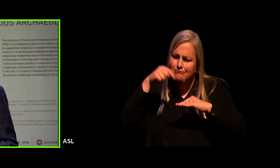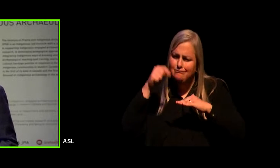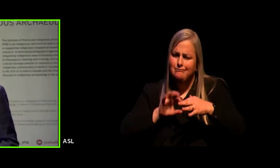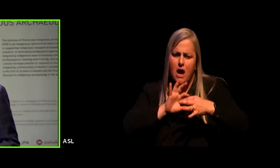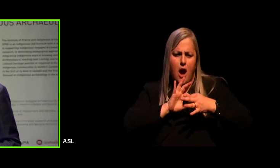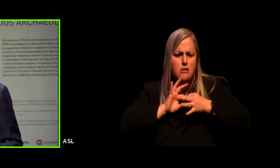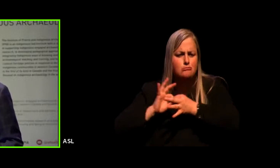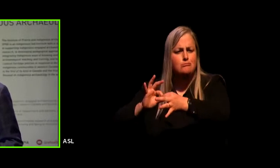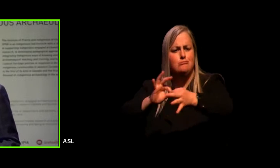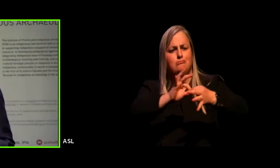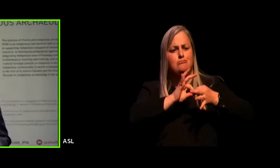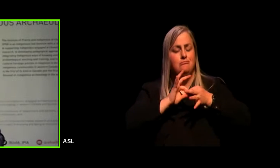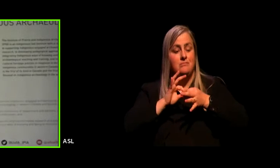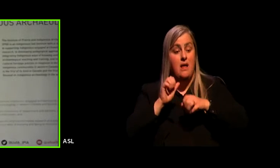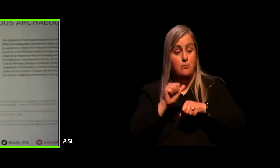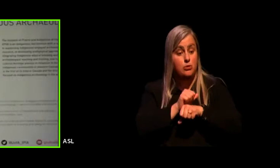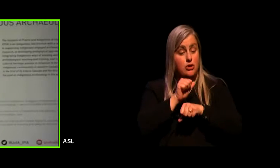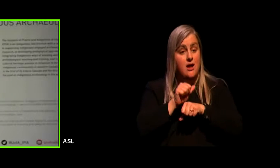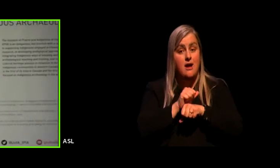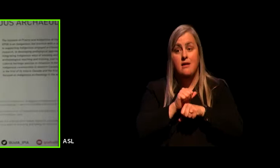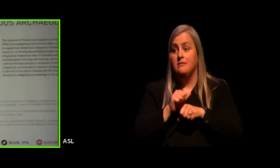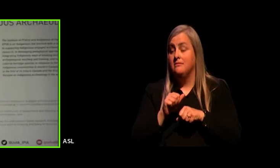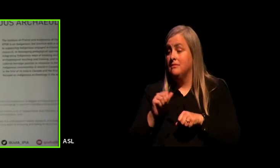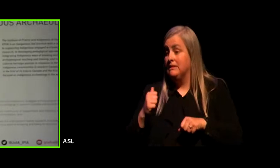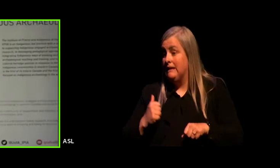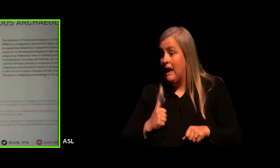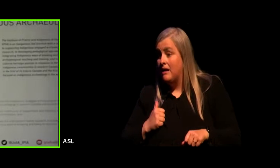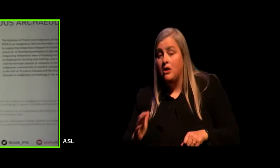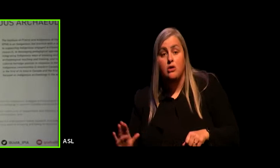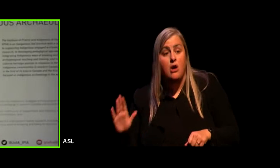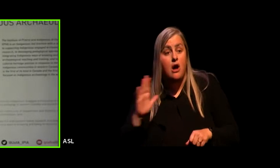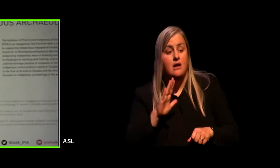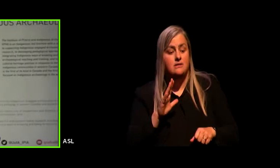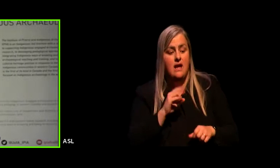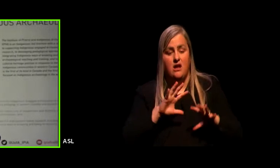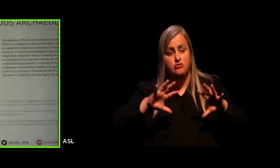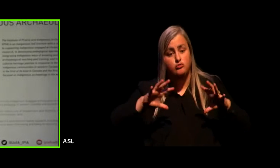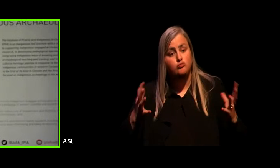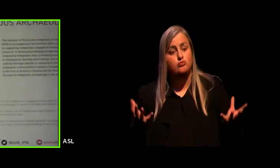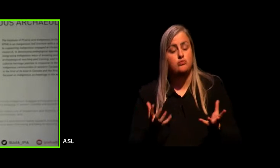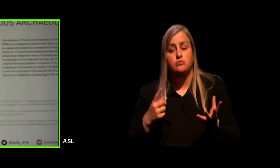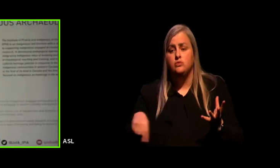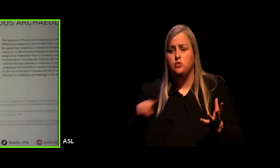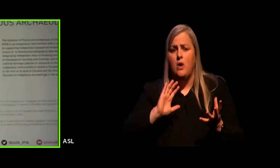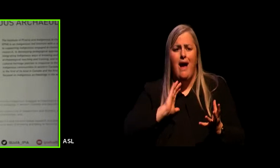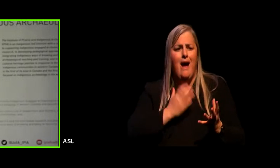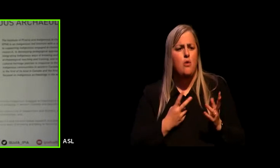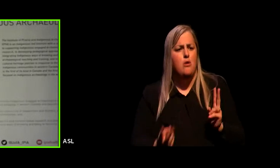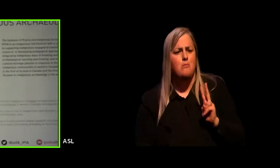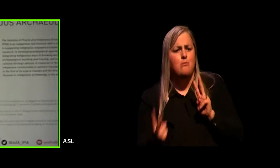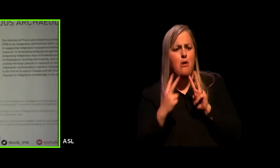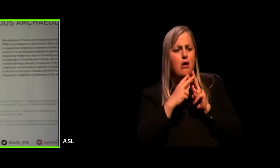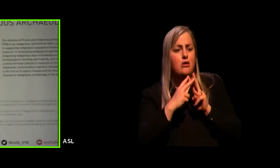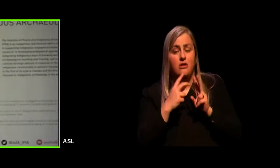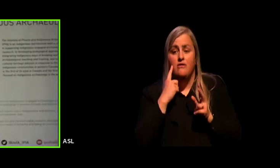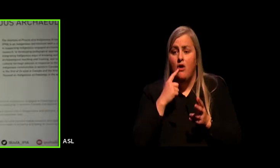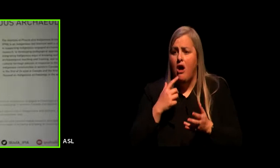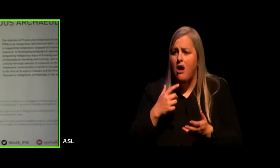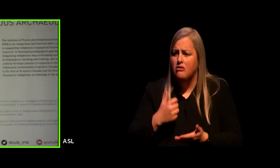and beyond. You are our partners in research. You are our partners in creating, enriched learning and